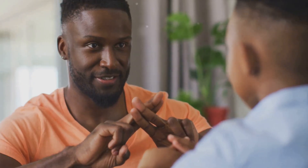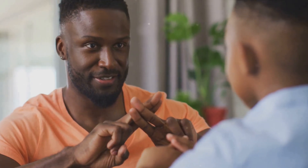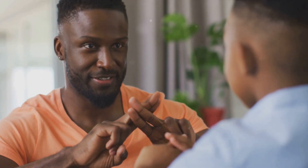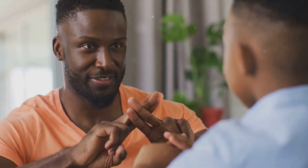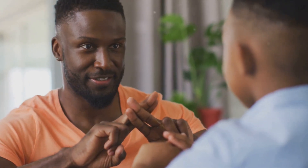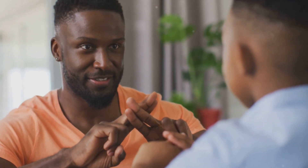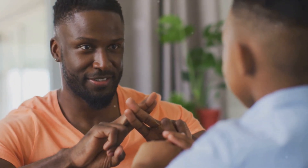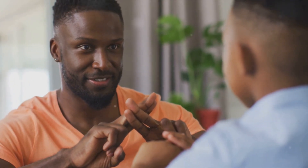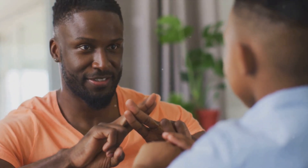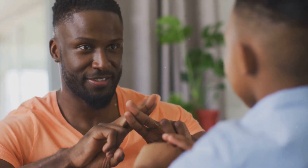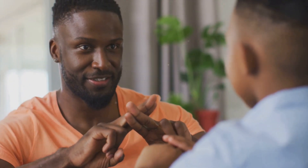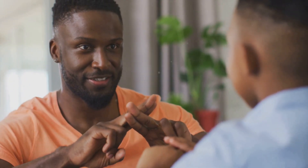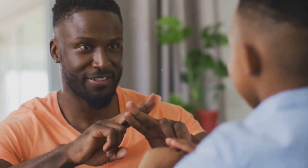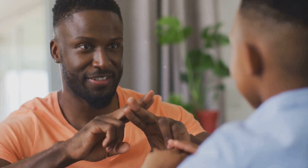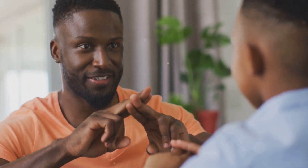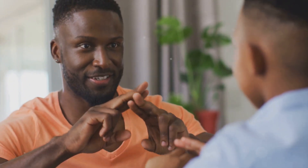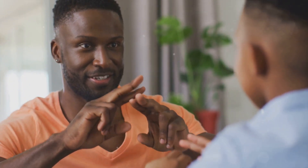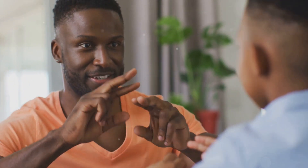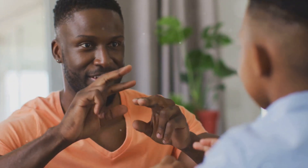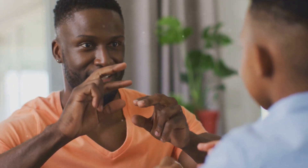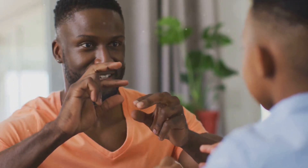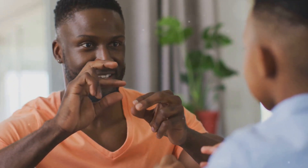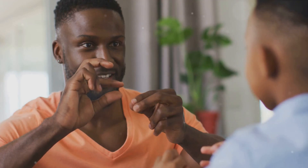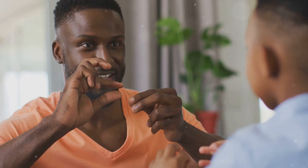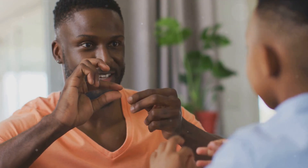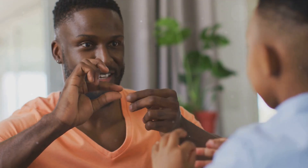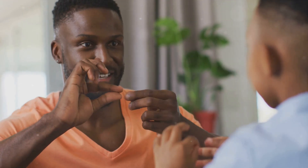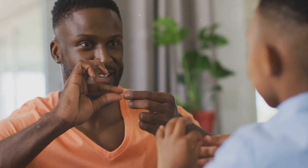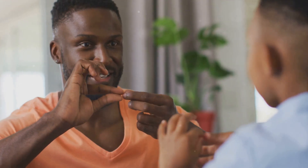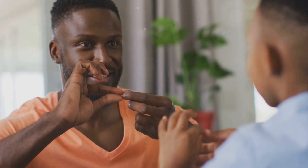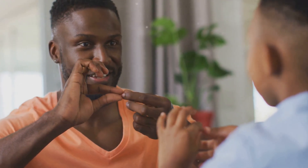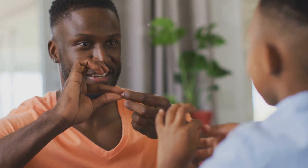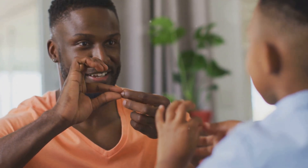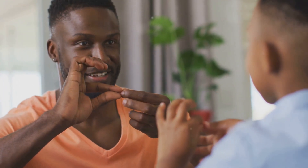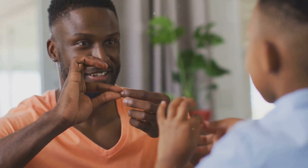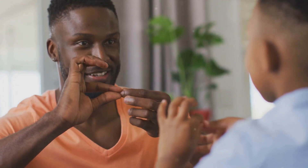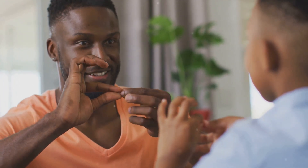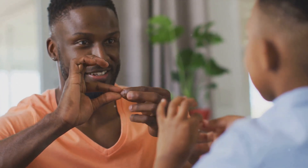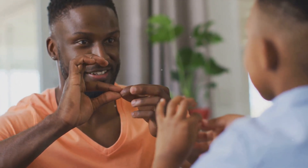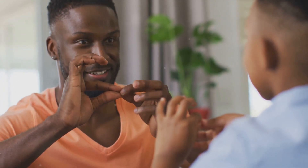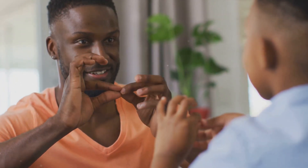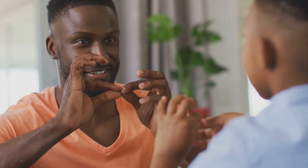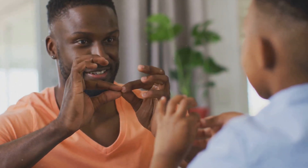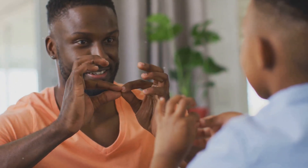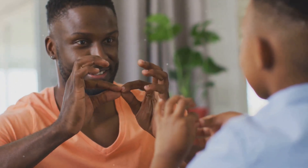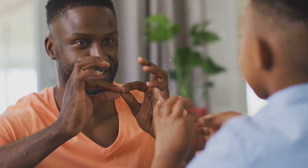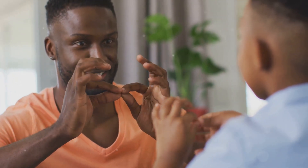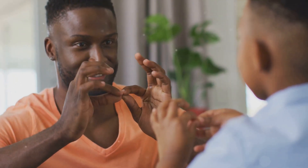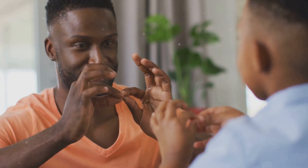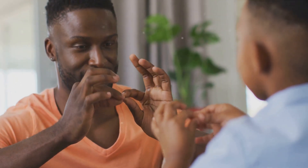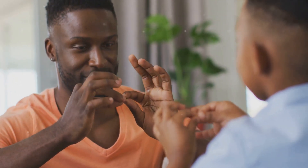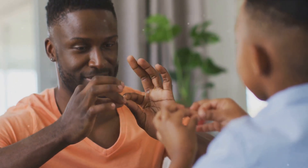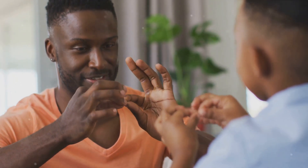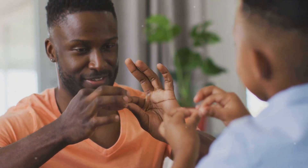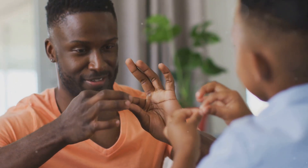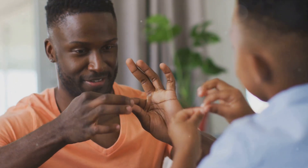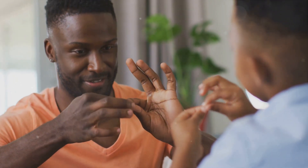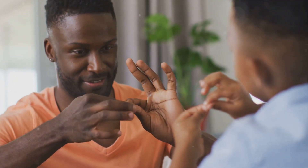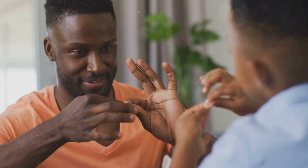a real language. That was the reality until William Stokoe took the groundbreaking step to break ASL down into its